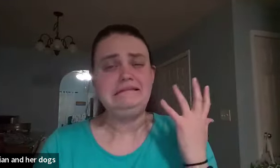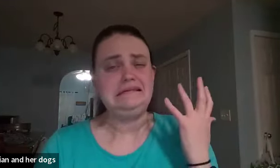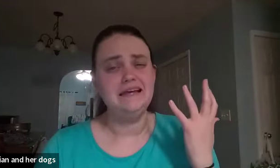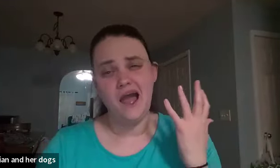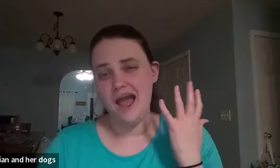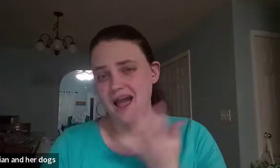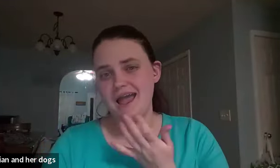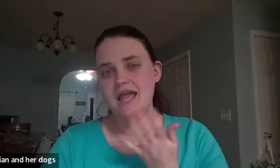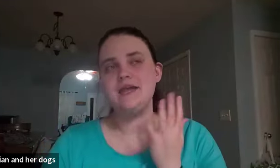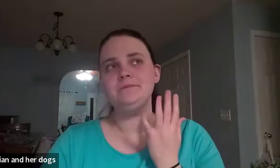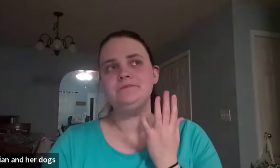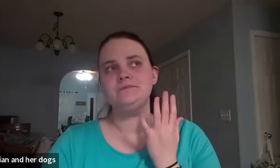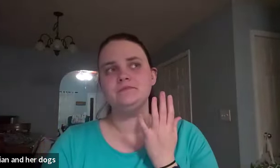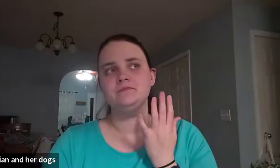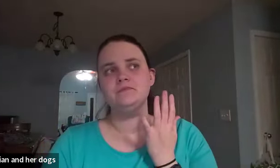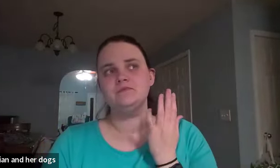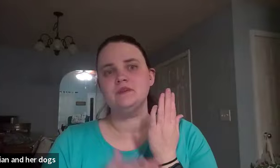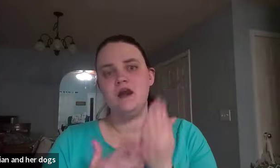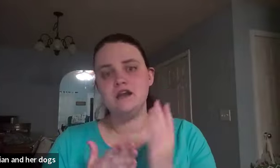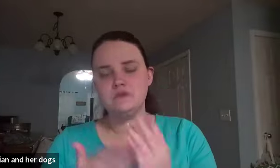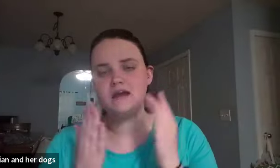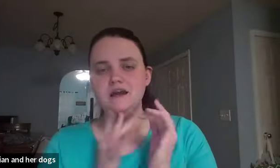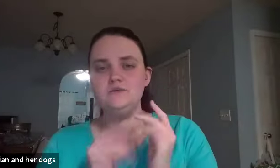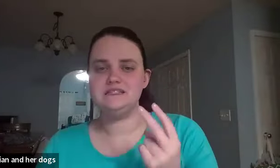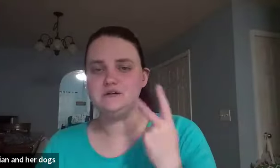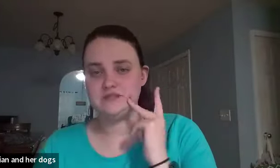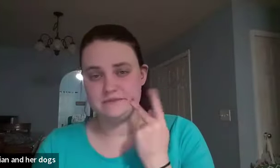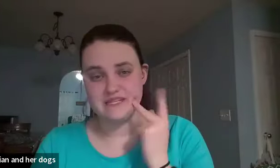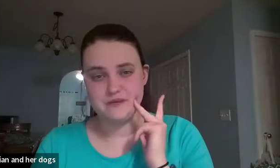well. I kind of would stick with this